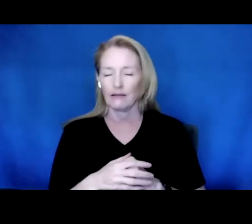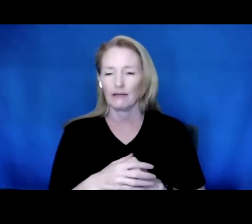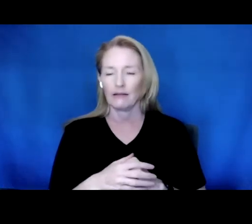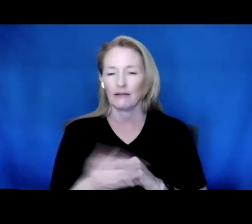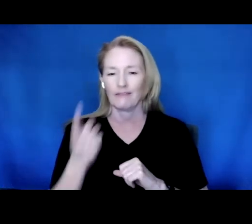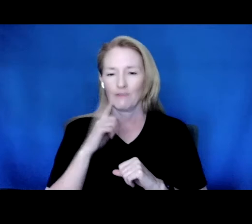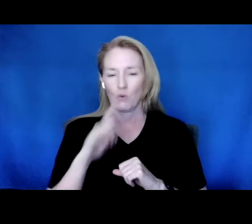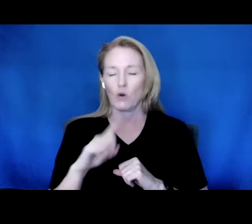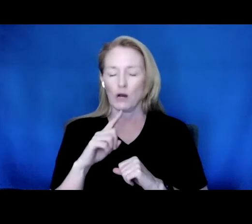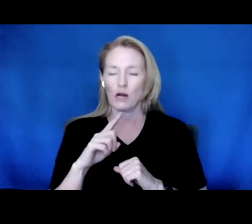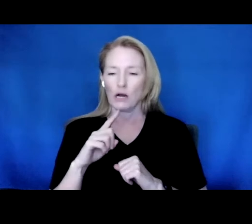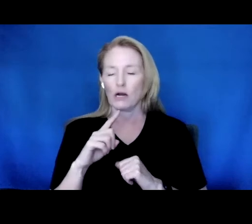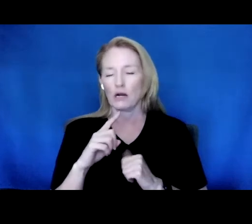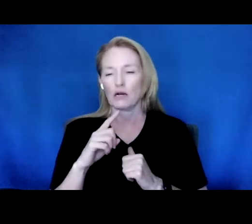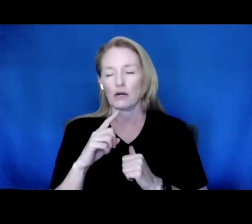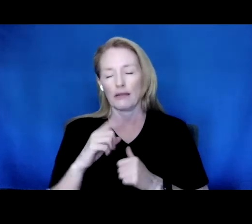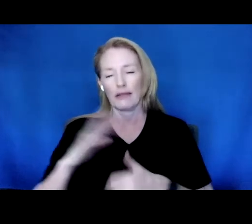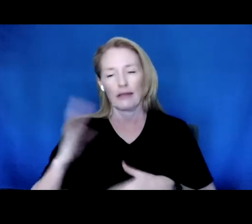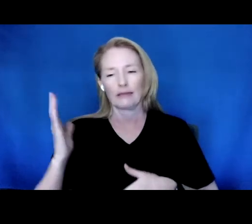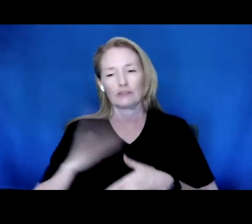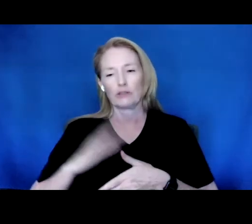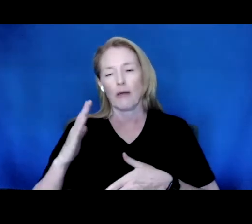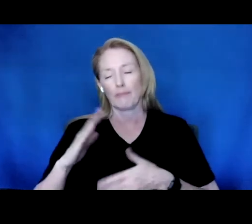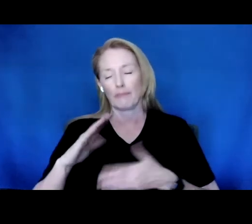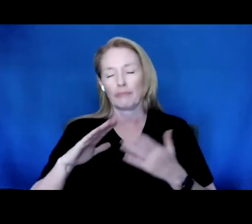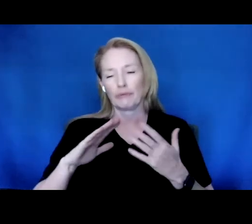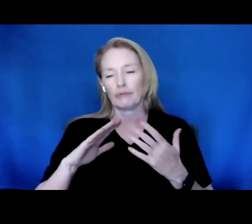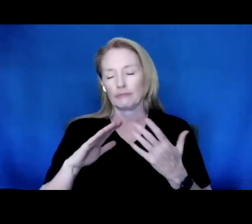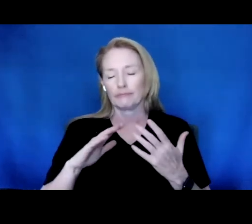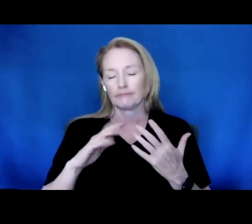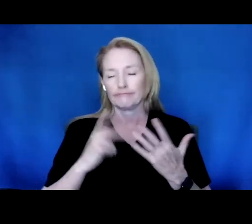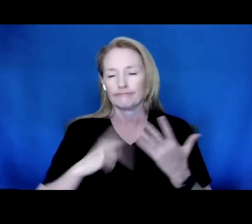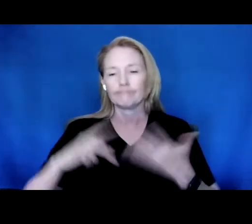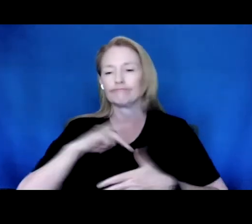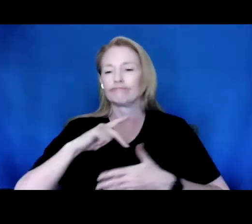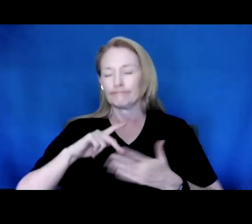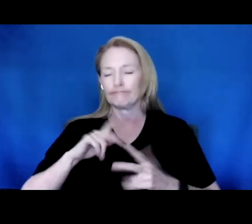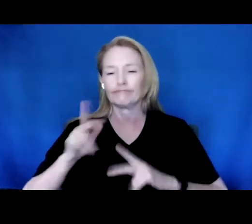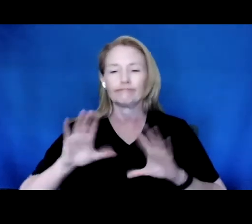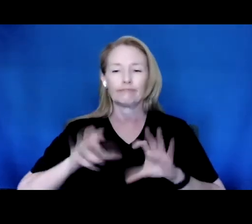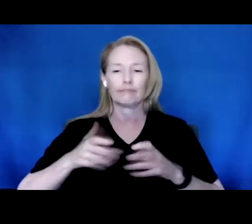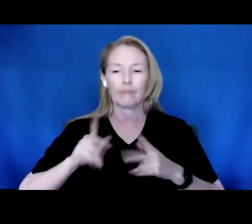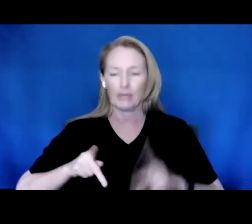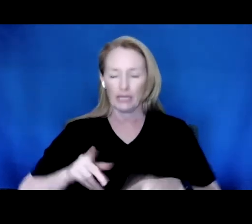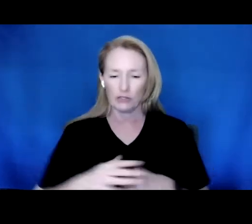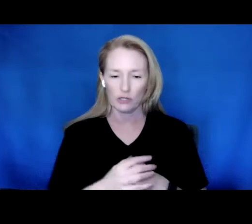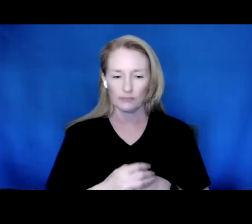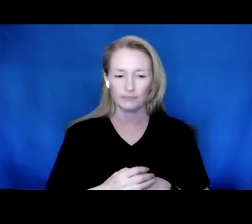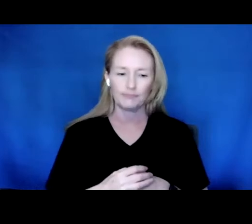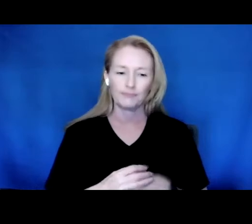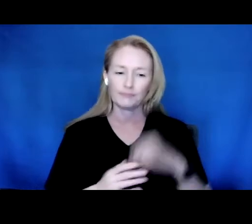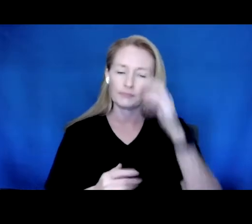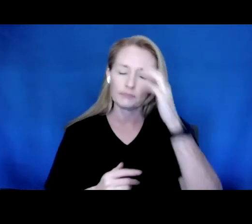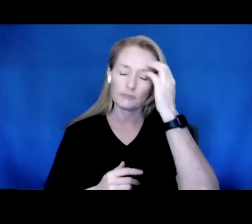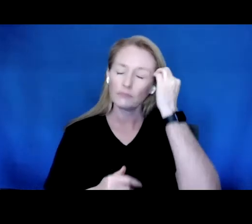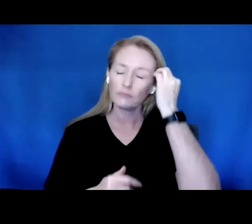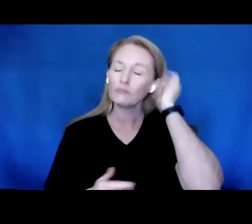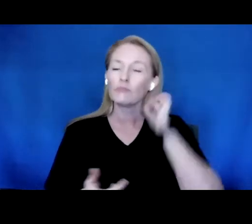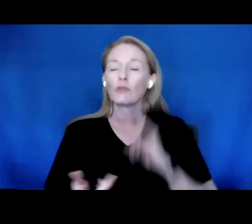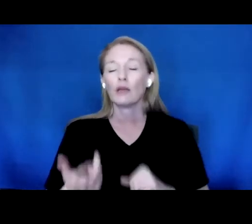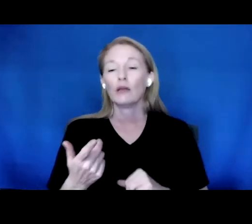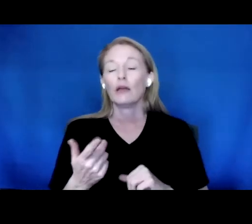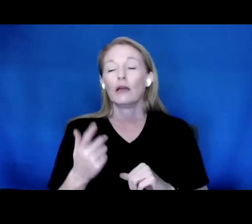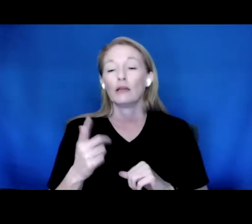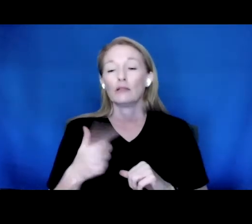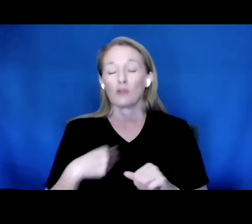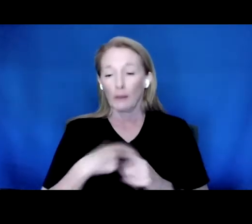step 4, we're going to assess community readiness again, and then implement the program or the intervention within